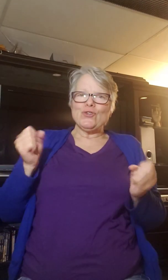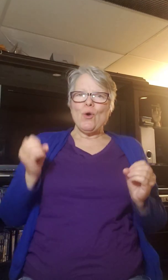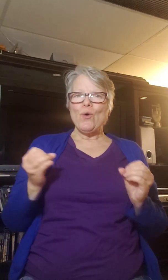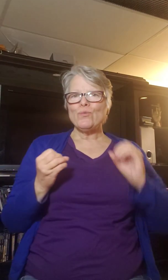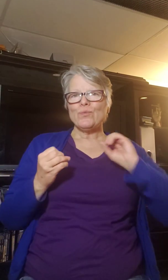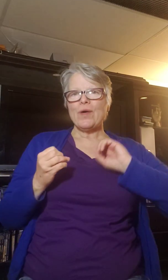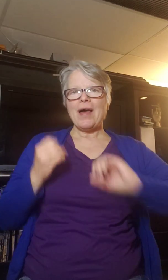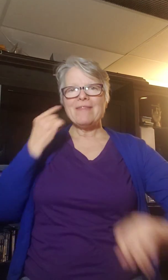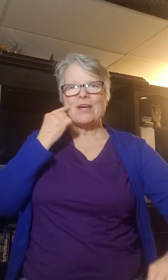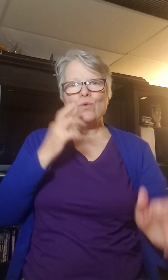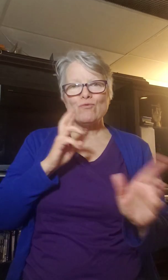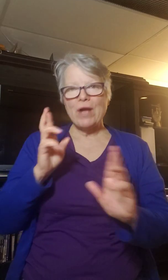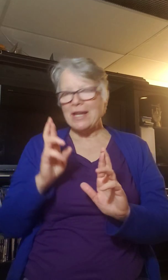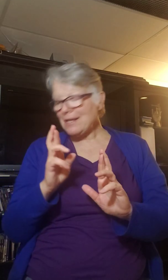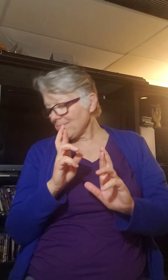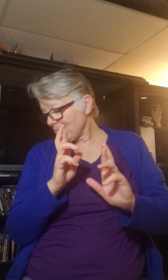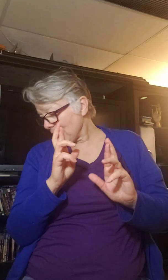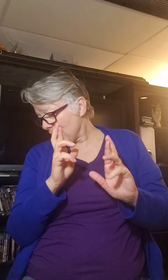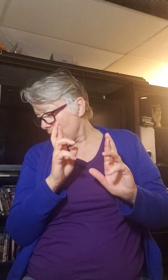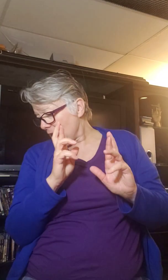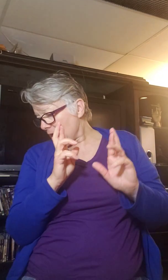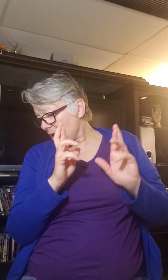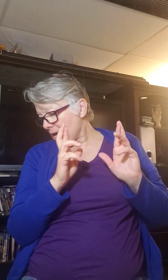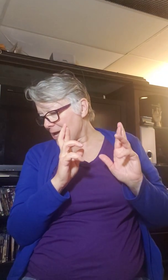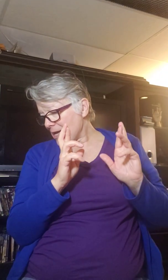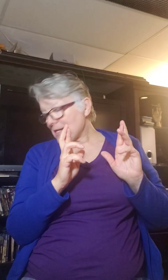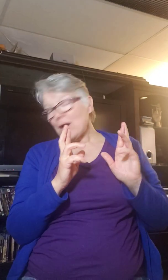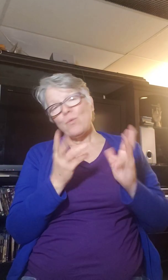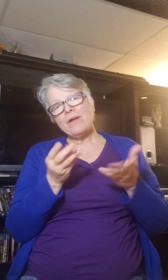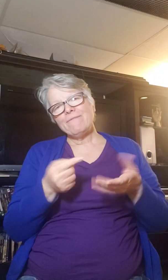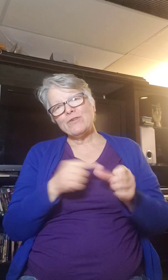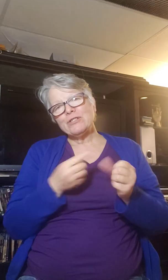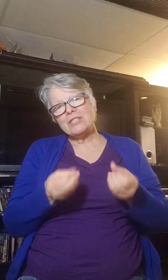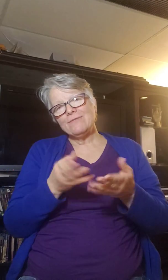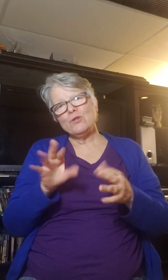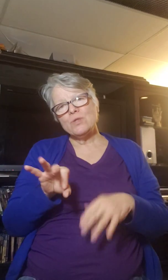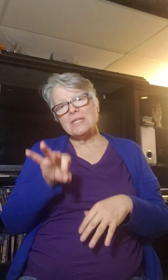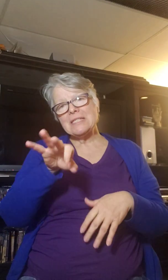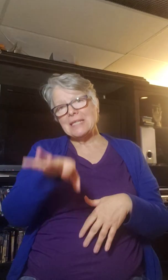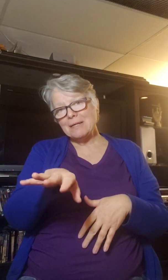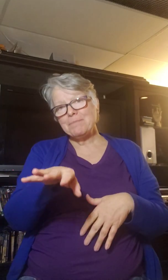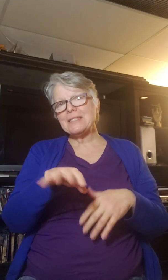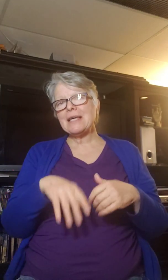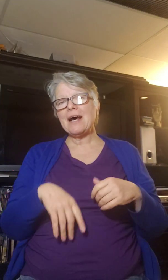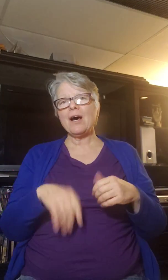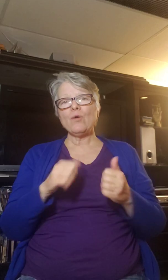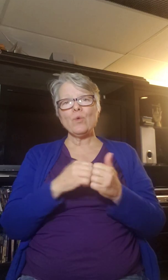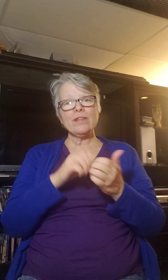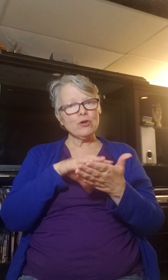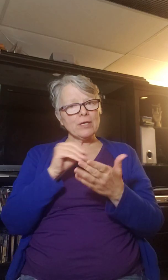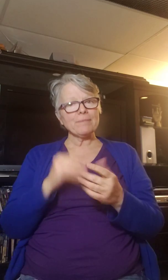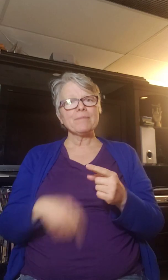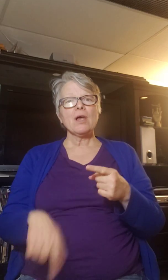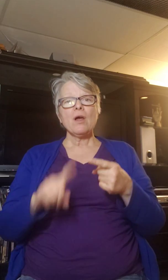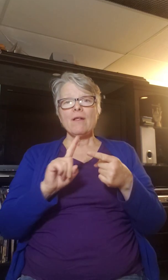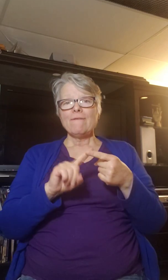So I think we're ready, and I want to first give you the tips with learning.